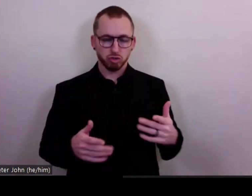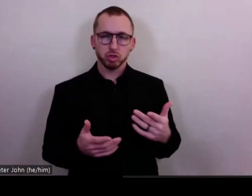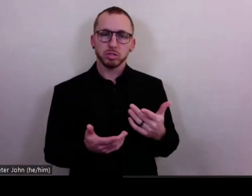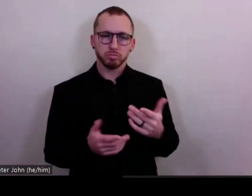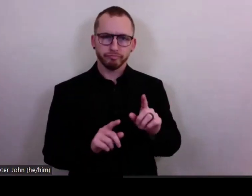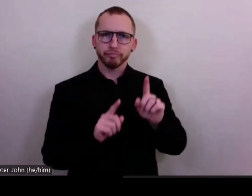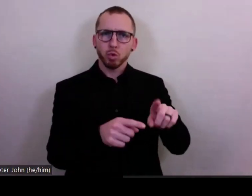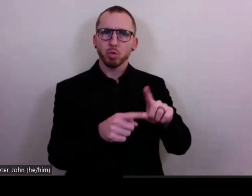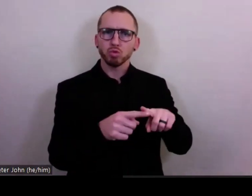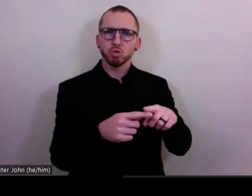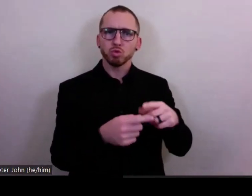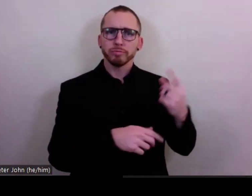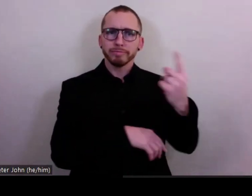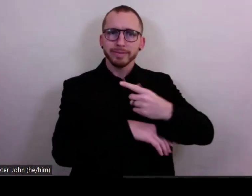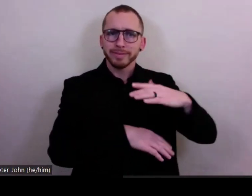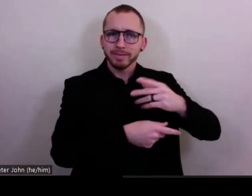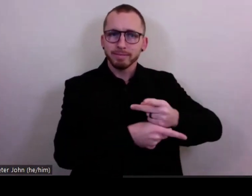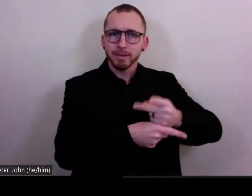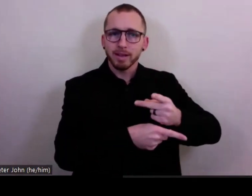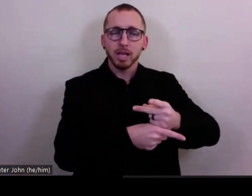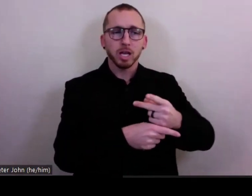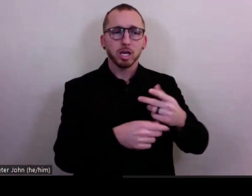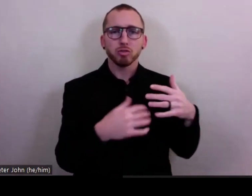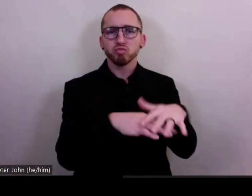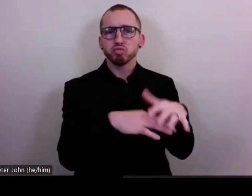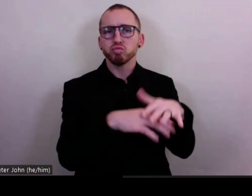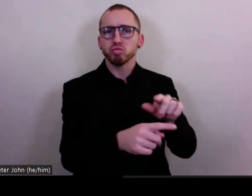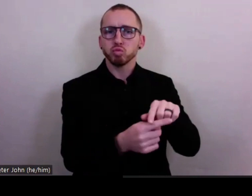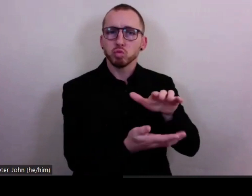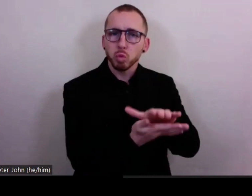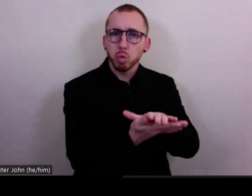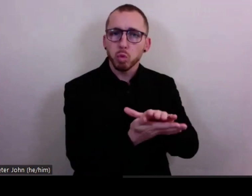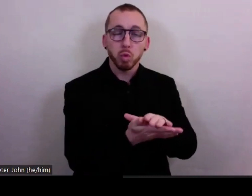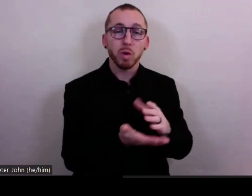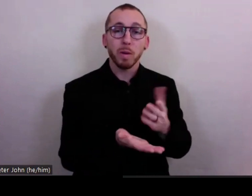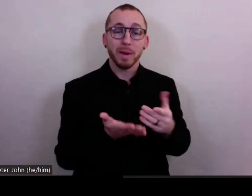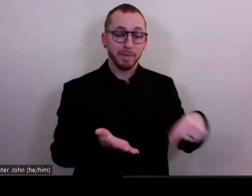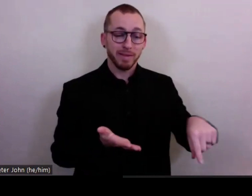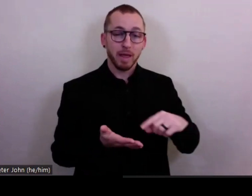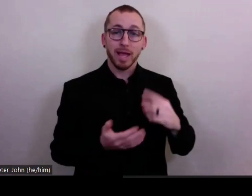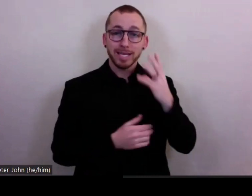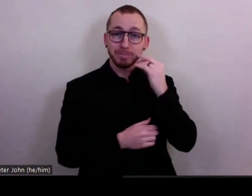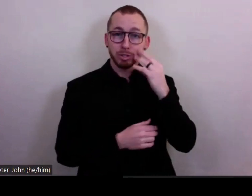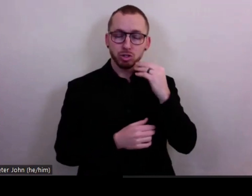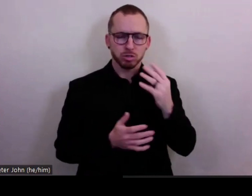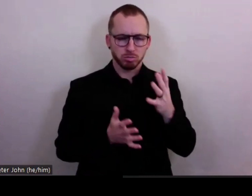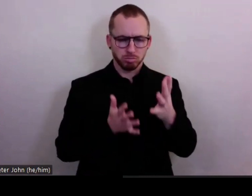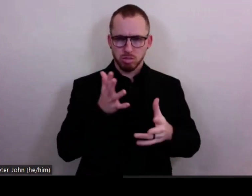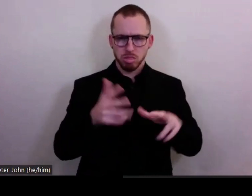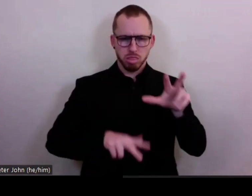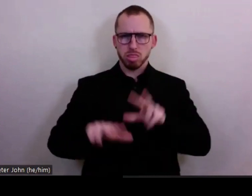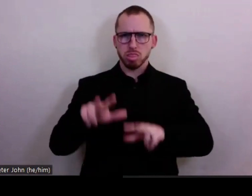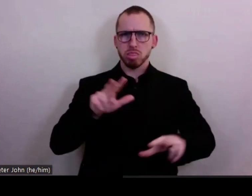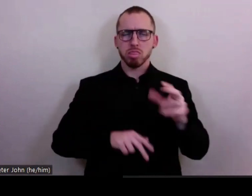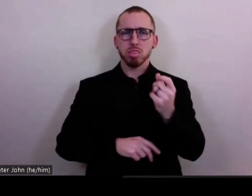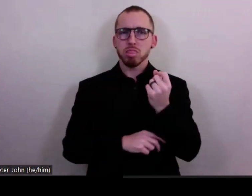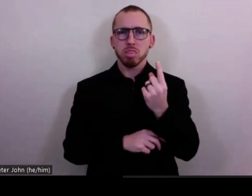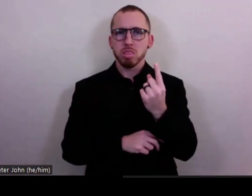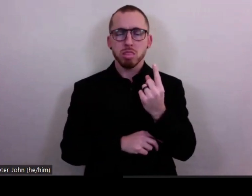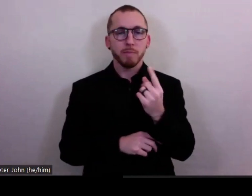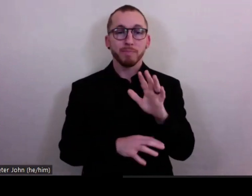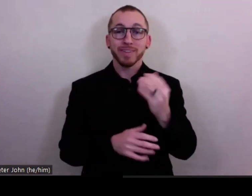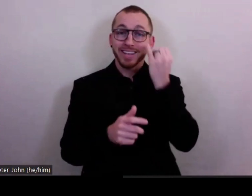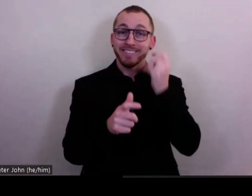are out there, they may experience motor control and not understanding that they hurt somebody. I'm running